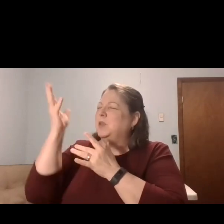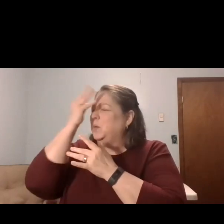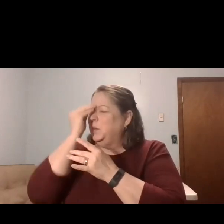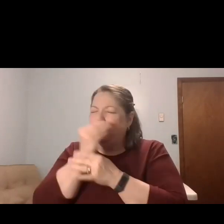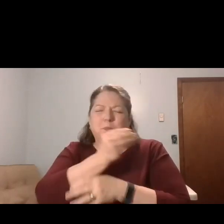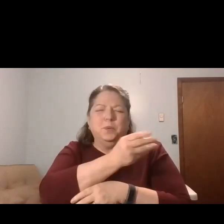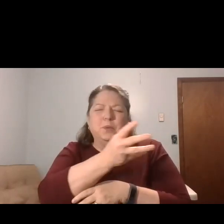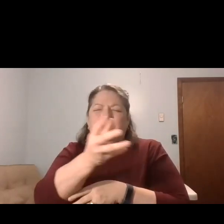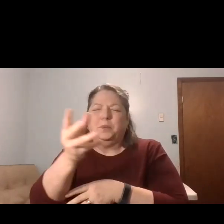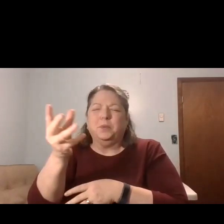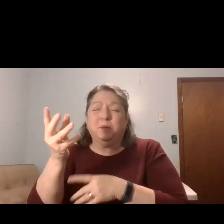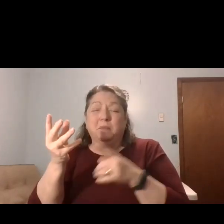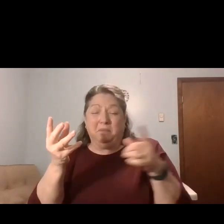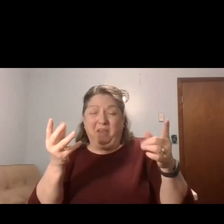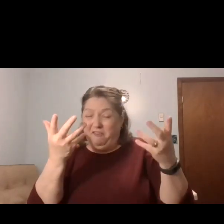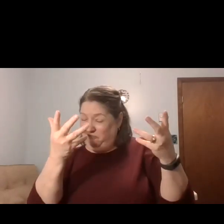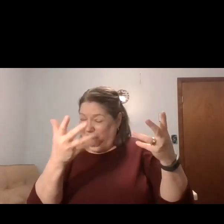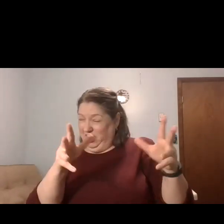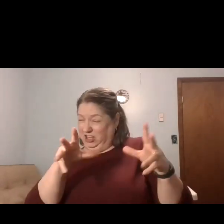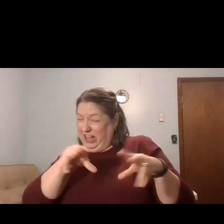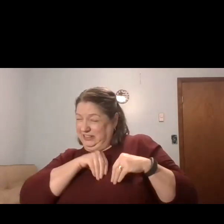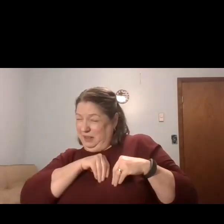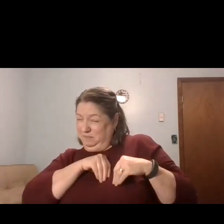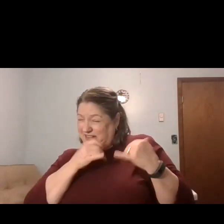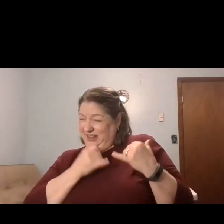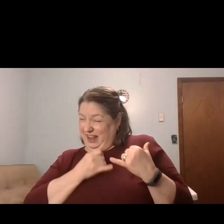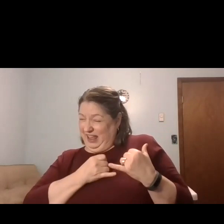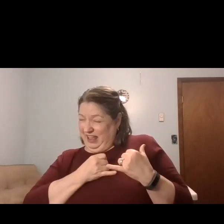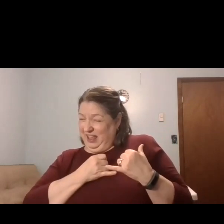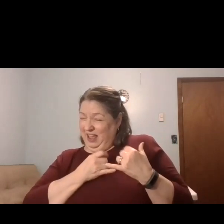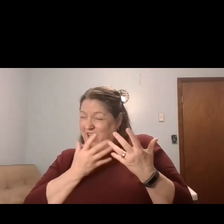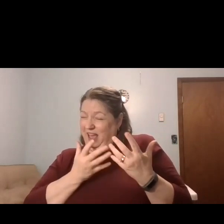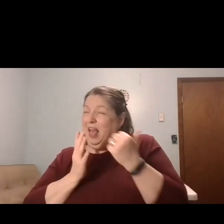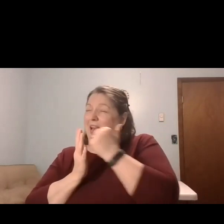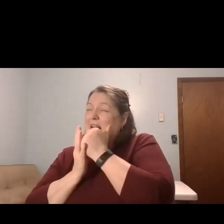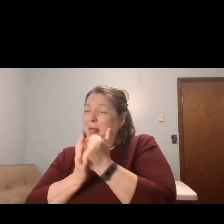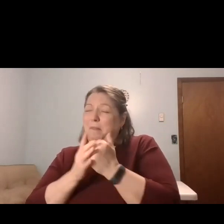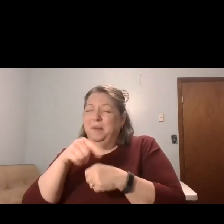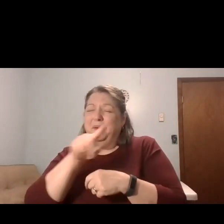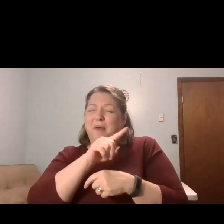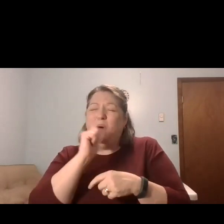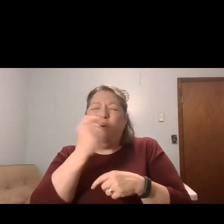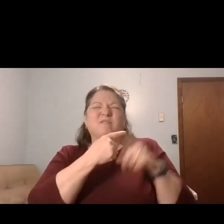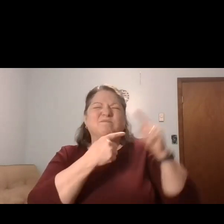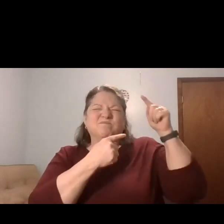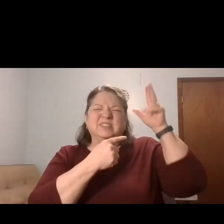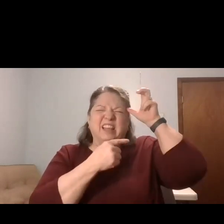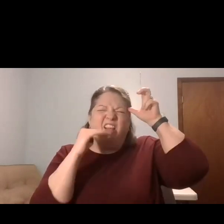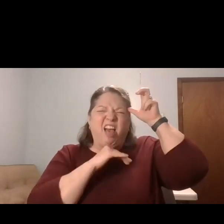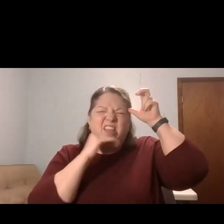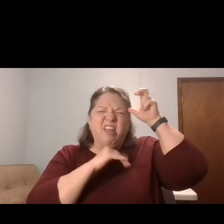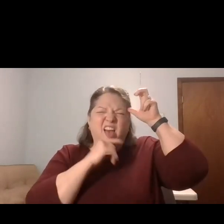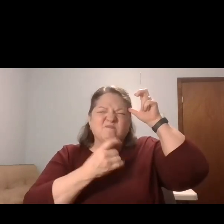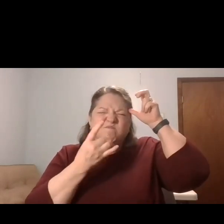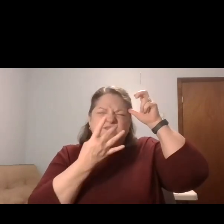pray for any that might have received you as Savior that are wrestling with that right now, that you would bind every lie and attempt of the devil, the prince